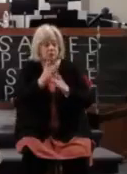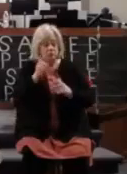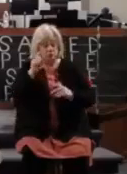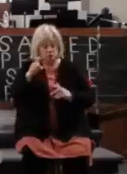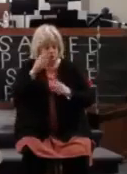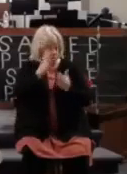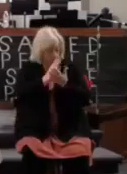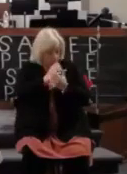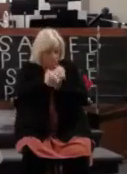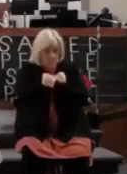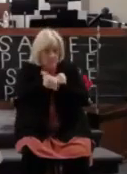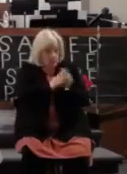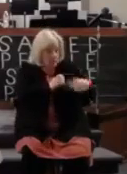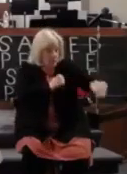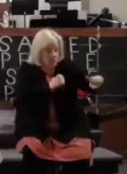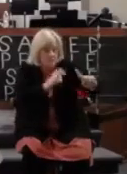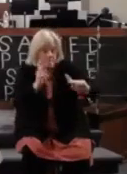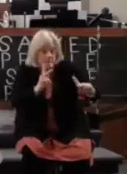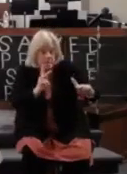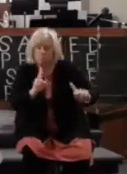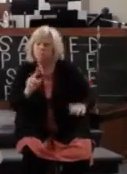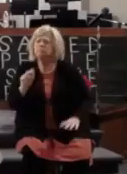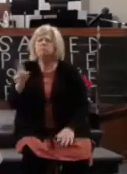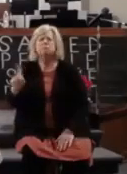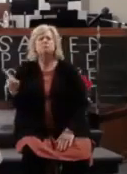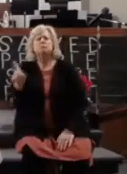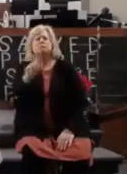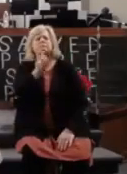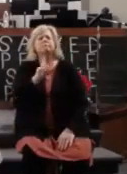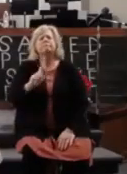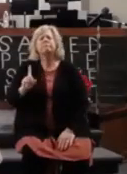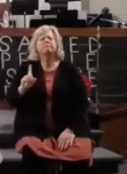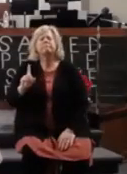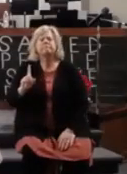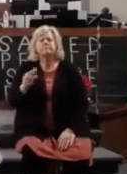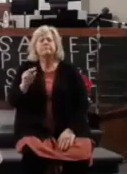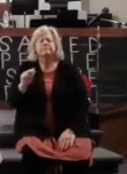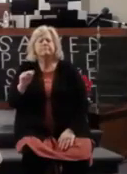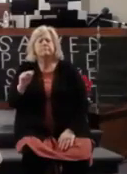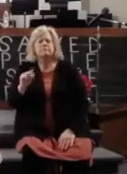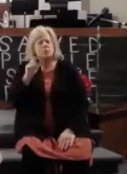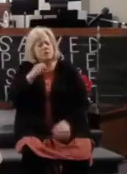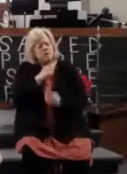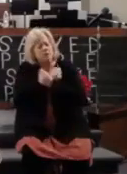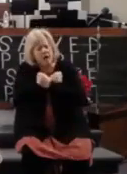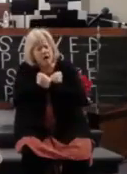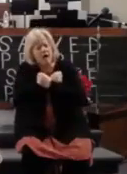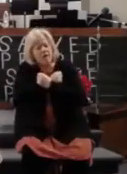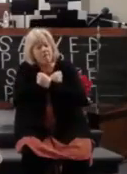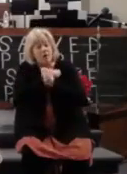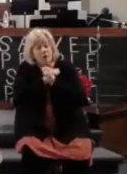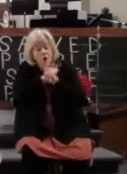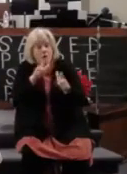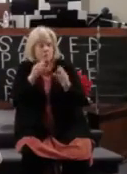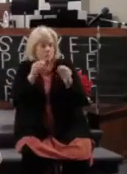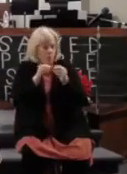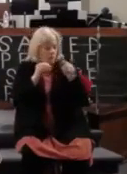Should we stop loving then? No, sir. No. We need to love all the more.